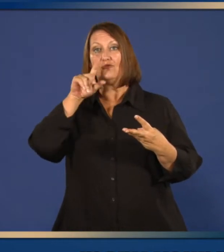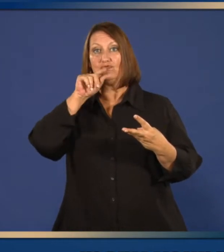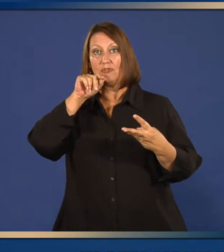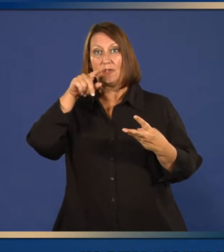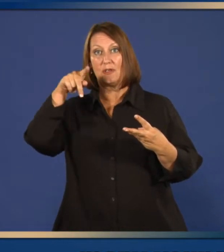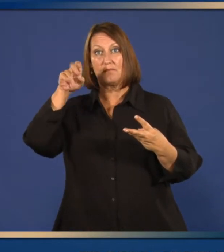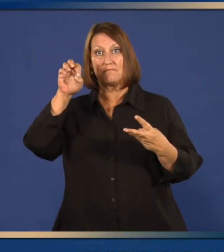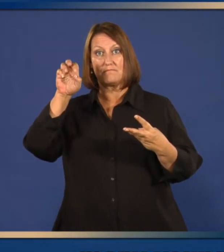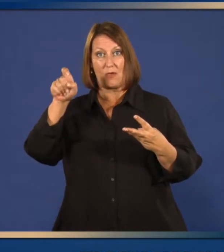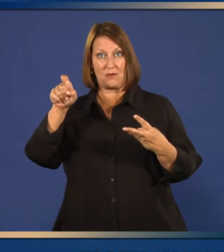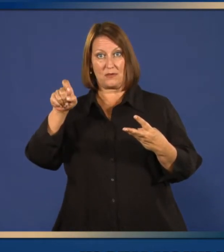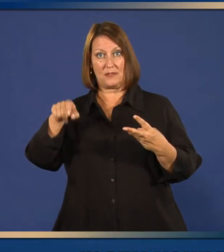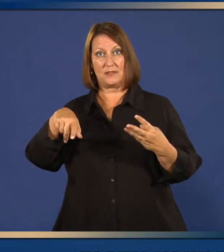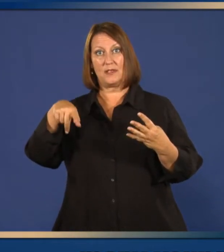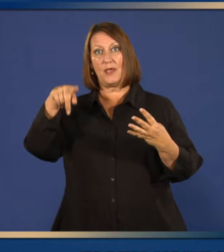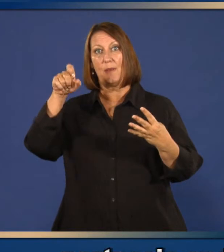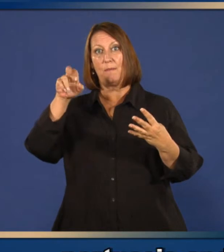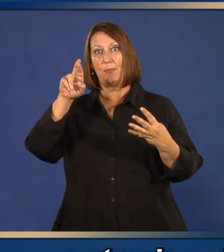chickenpox,